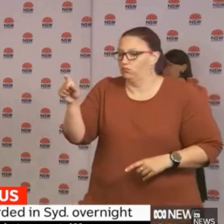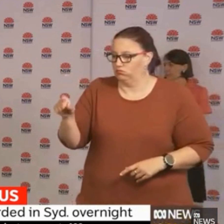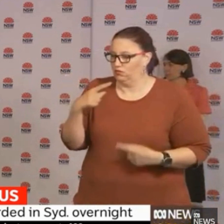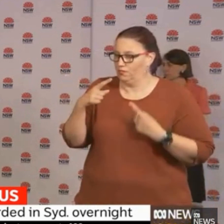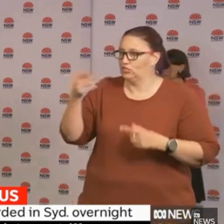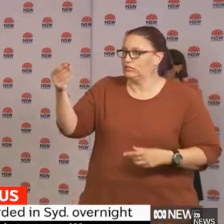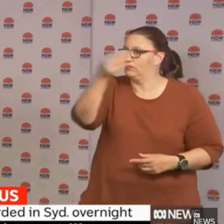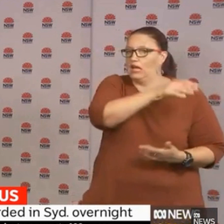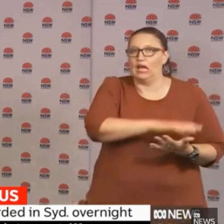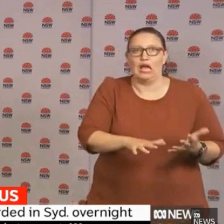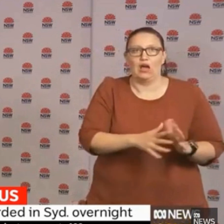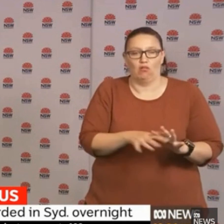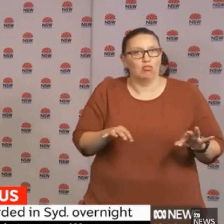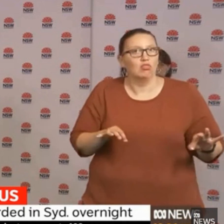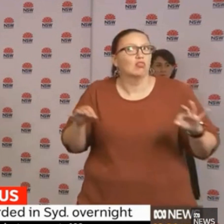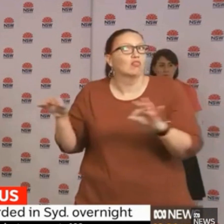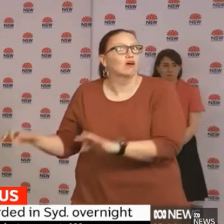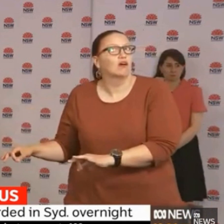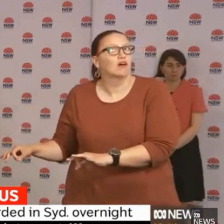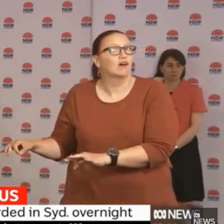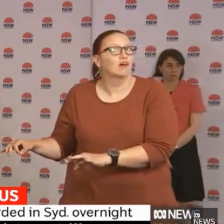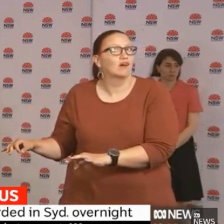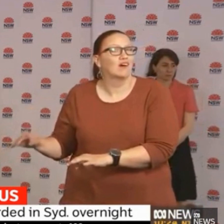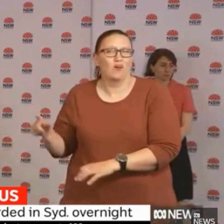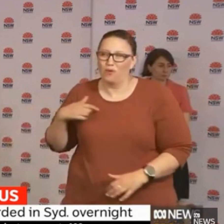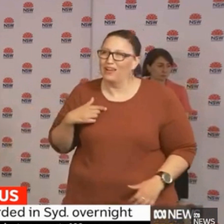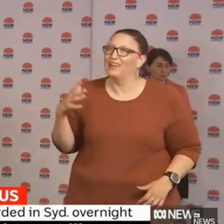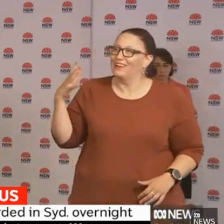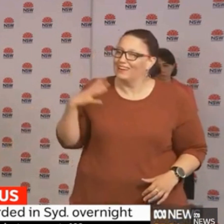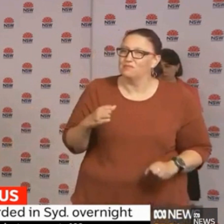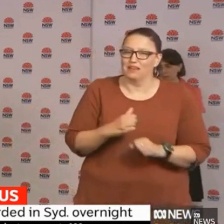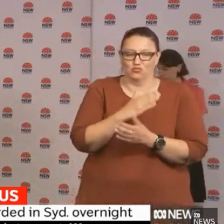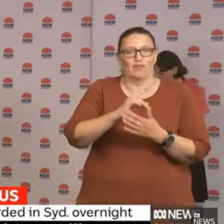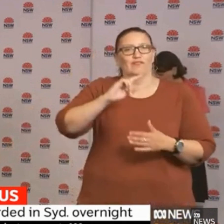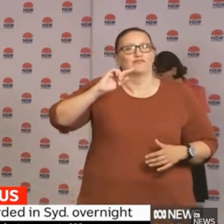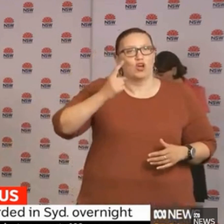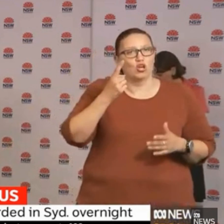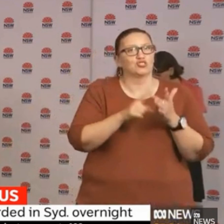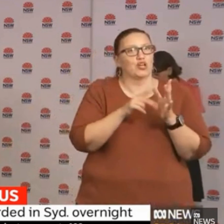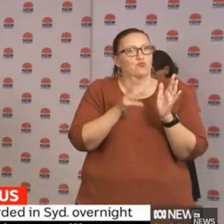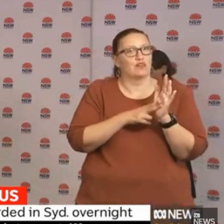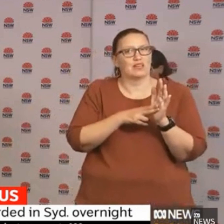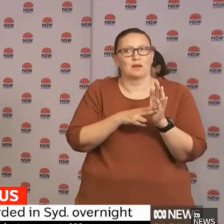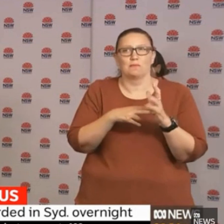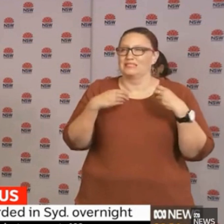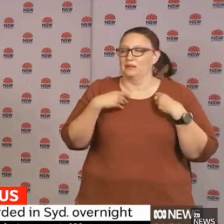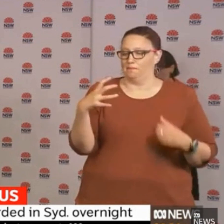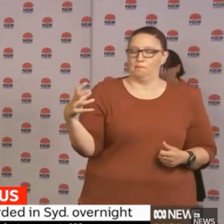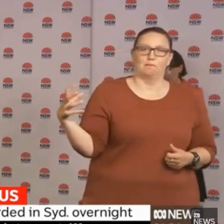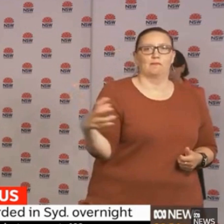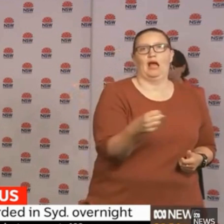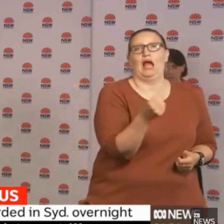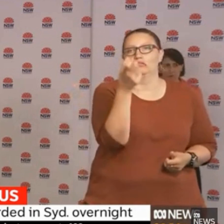that caused massive problems in delay. So there are a whole lot of reasons why 1 January businesses should have